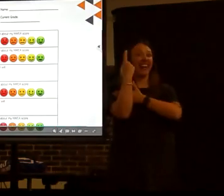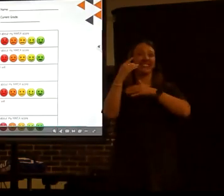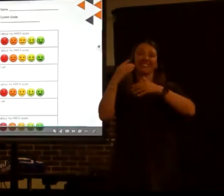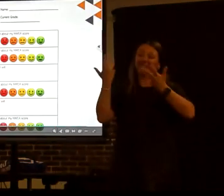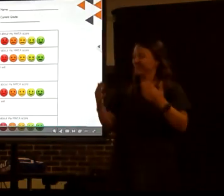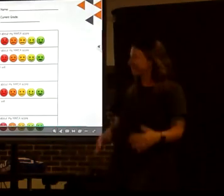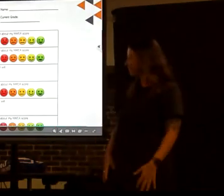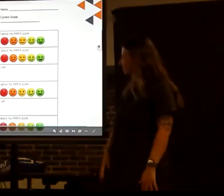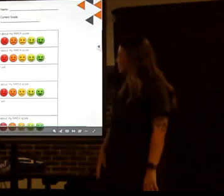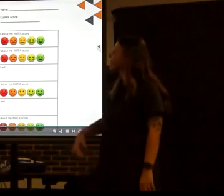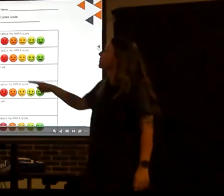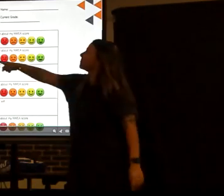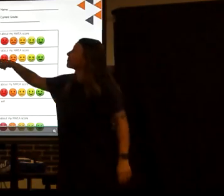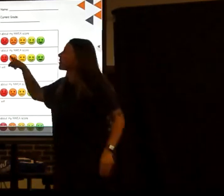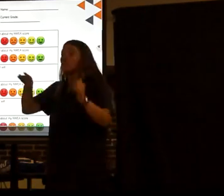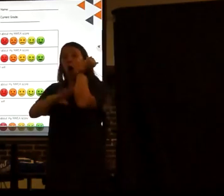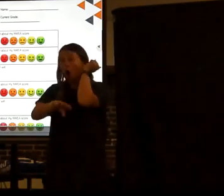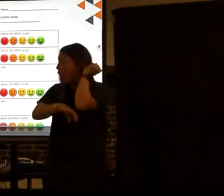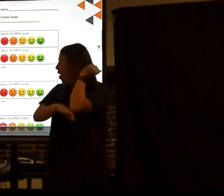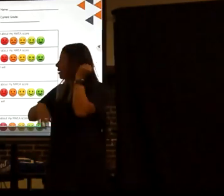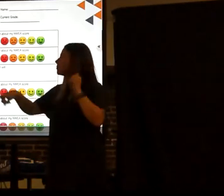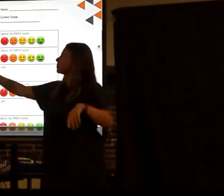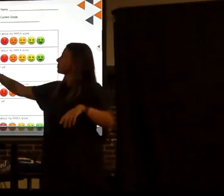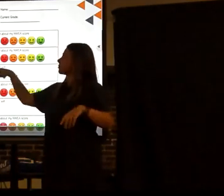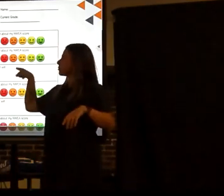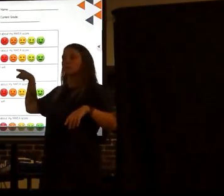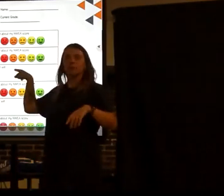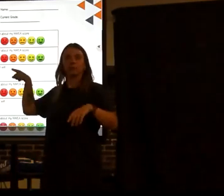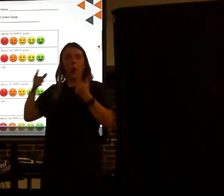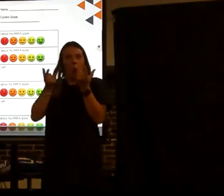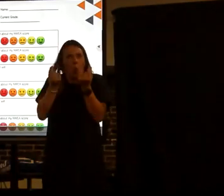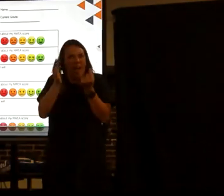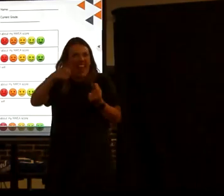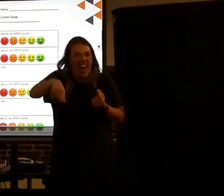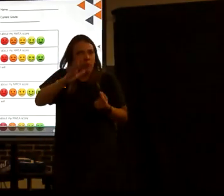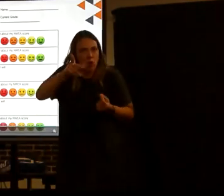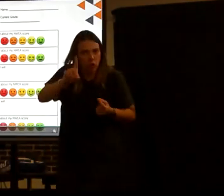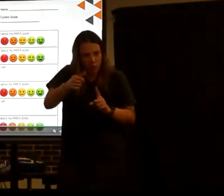again, our kids are different today, so we have to adapt to what works for them.